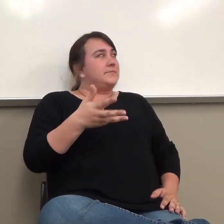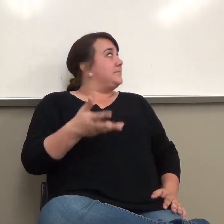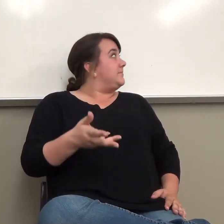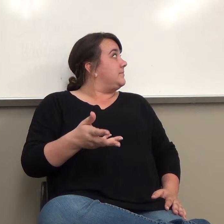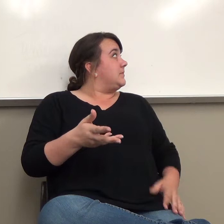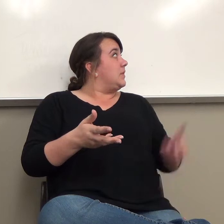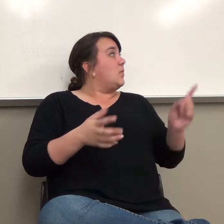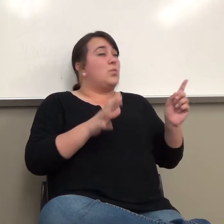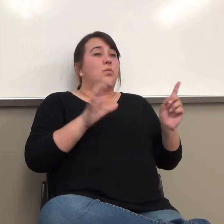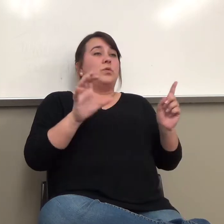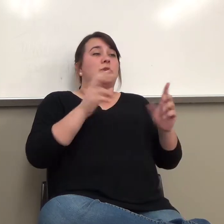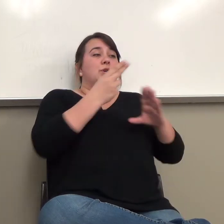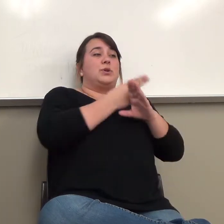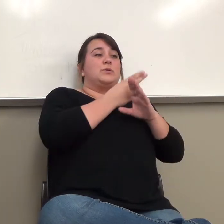we're doing an example essay,